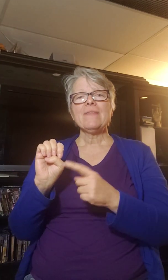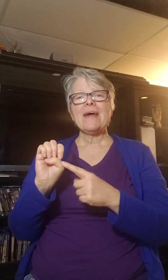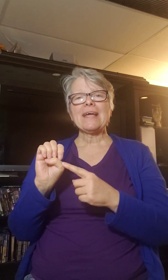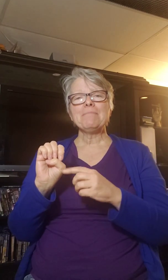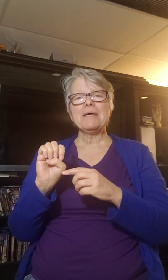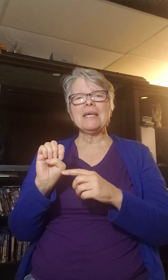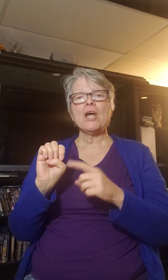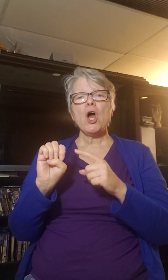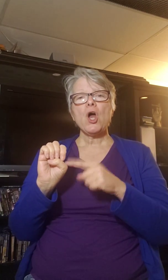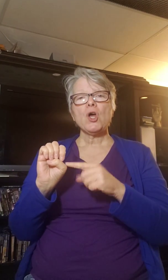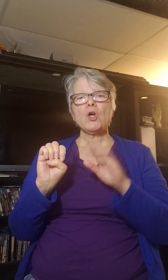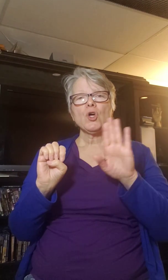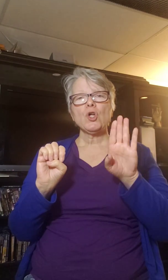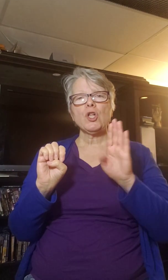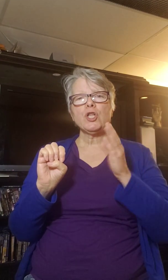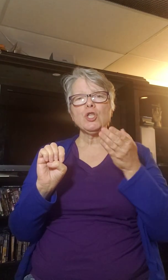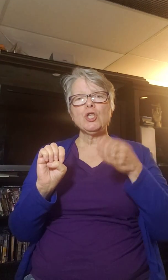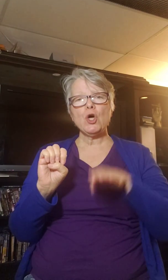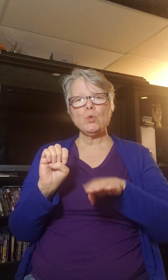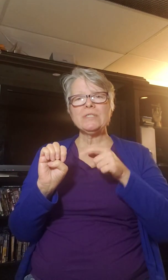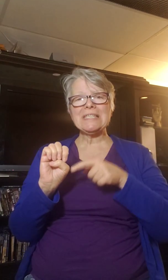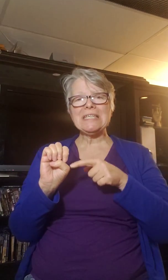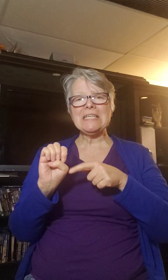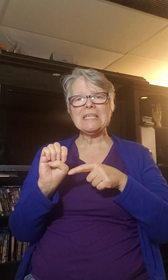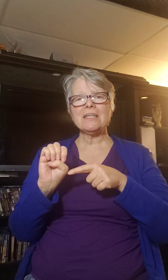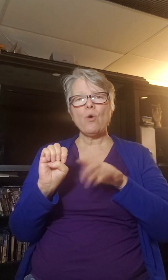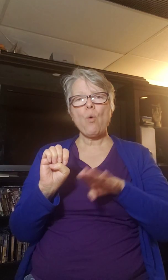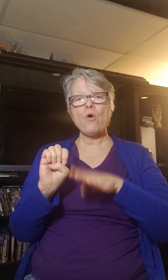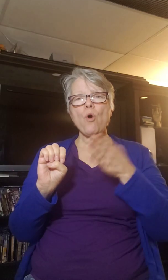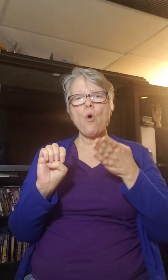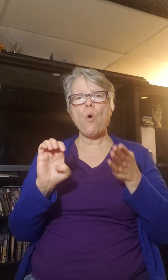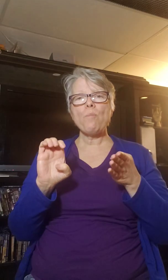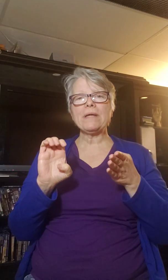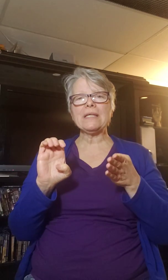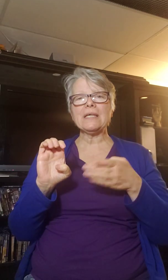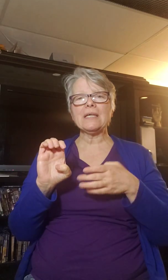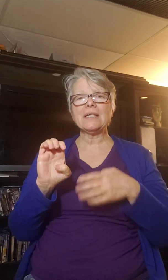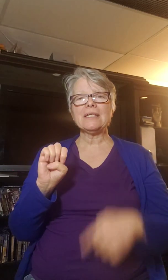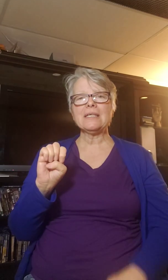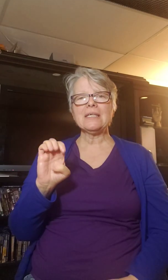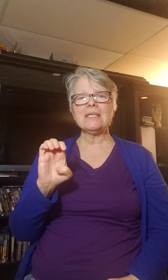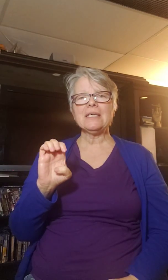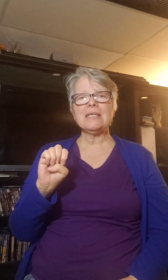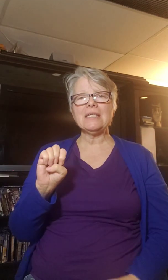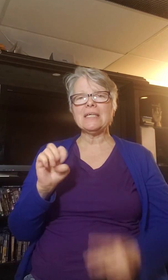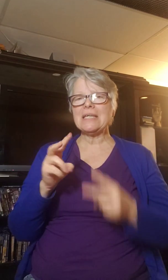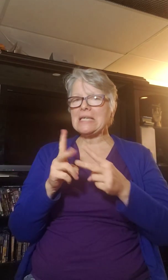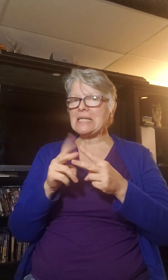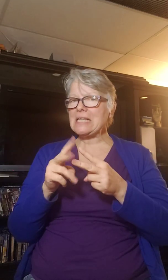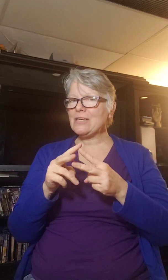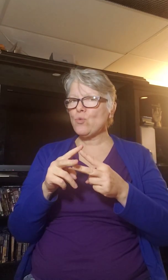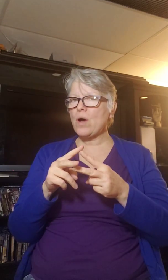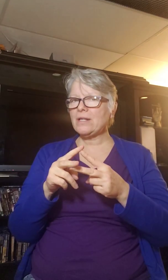That can be closed E or open E. E. Either one